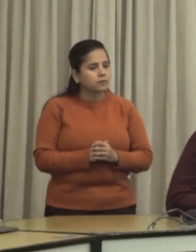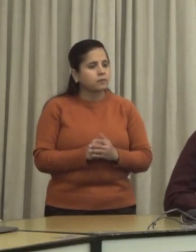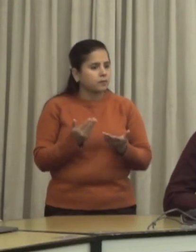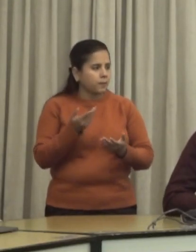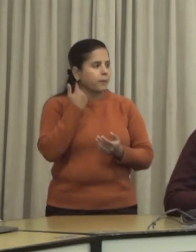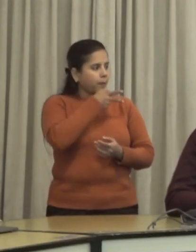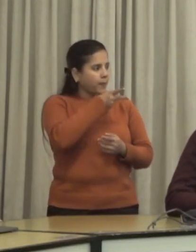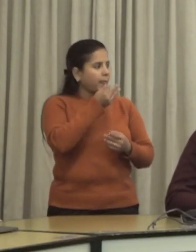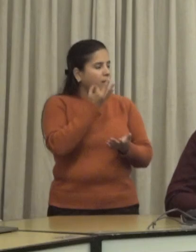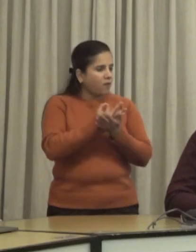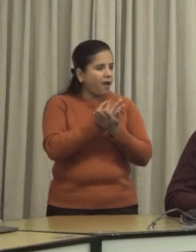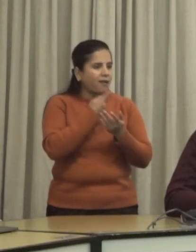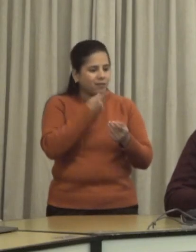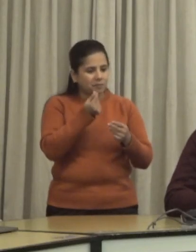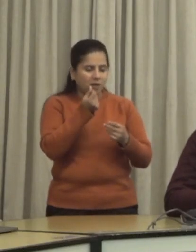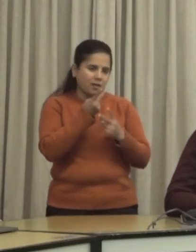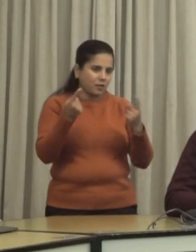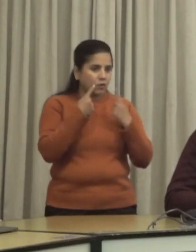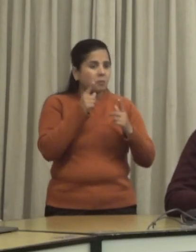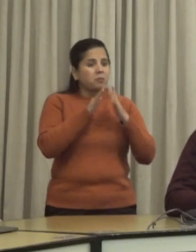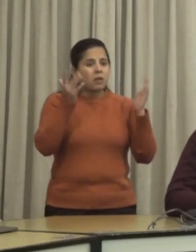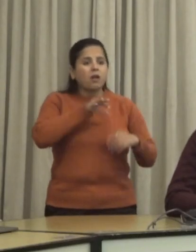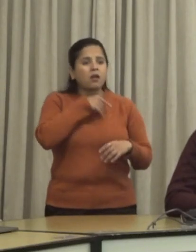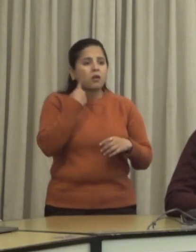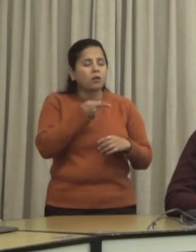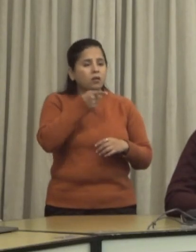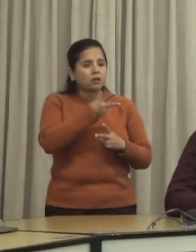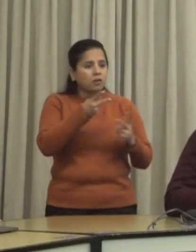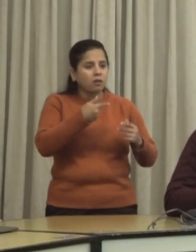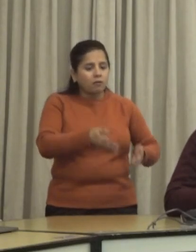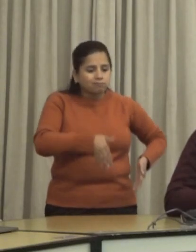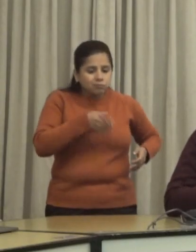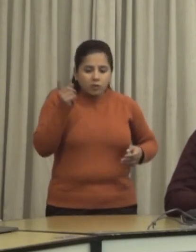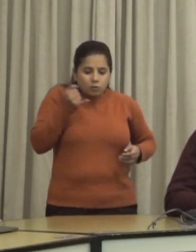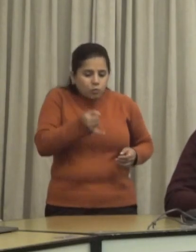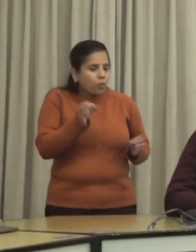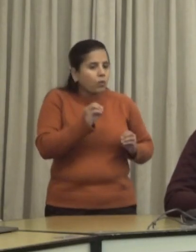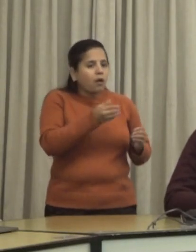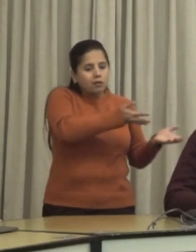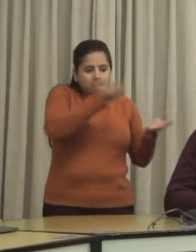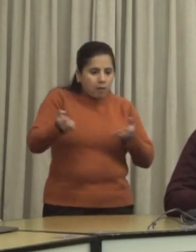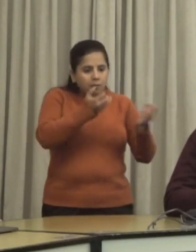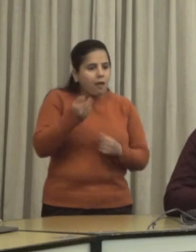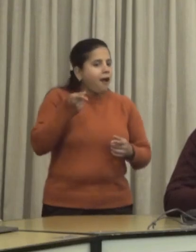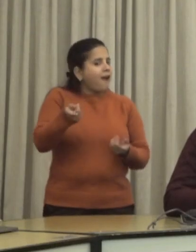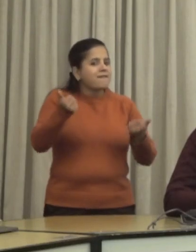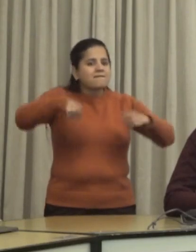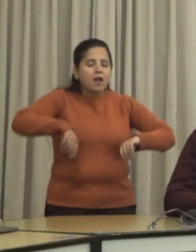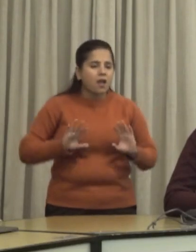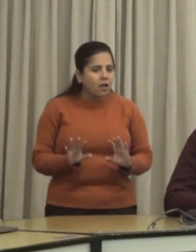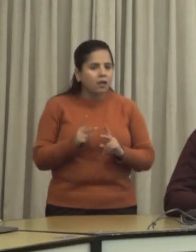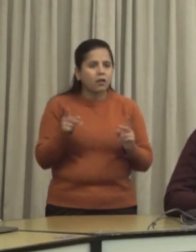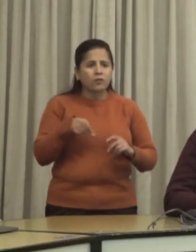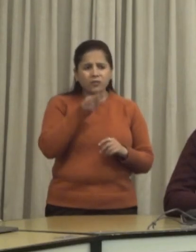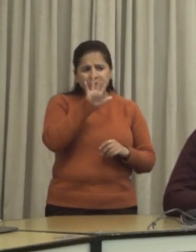sir talked about finances. This is not about finances, but their biggest expense was buying that diaper every day because it is too expensive. And their income was